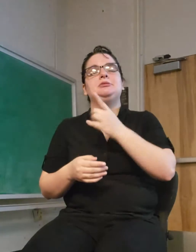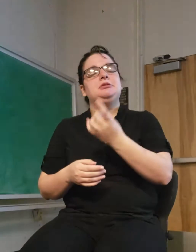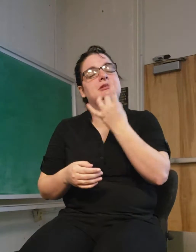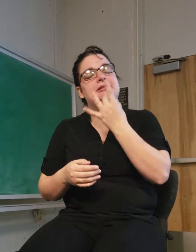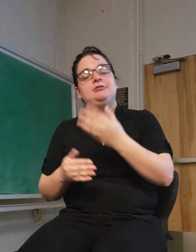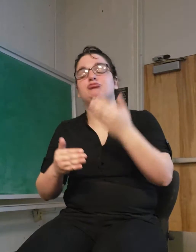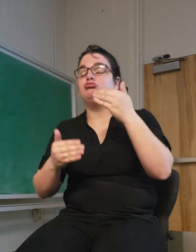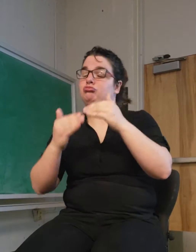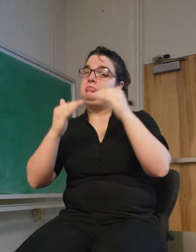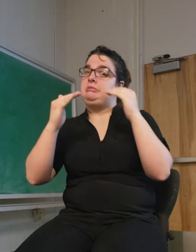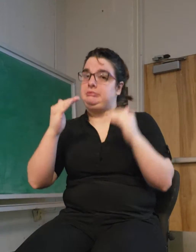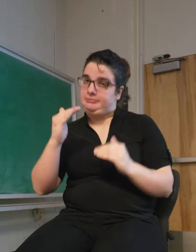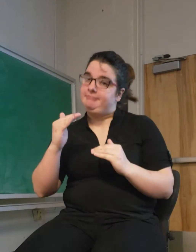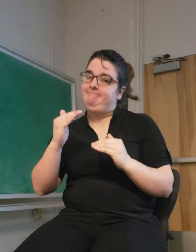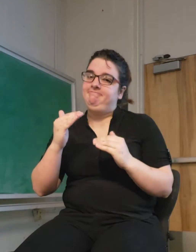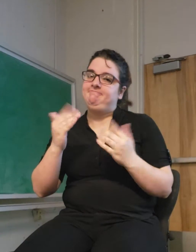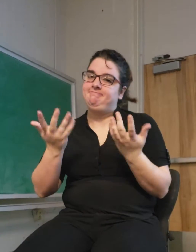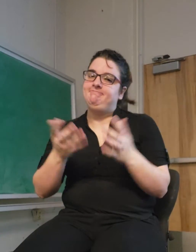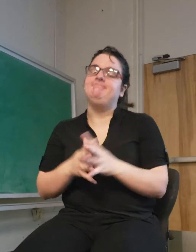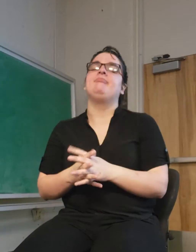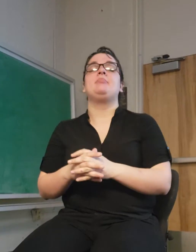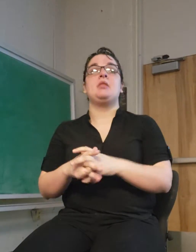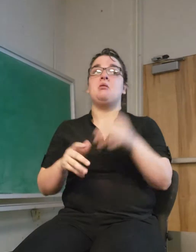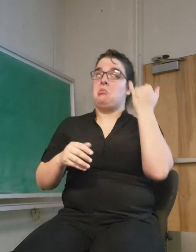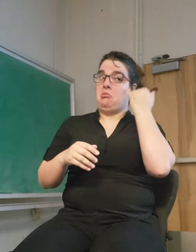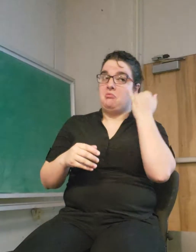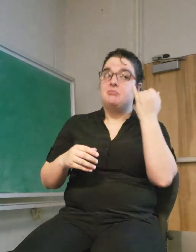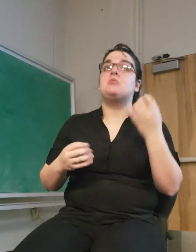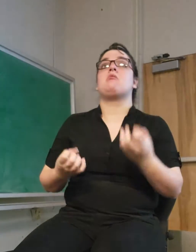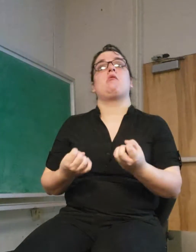Now, if you've got enough intensity, you can pick it out.